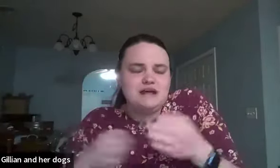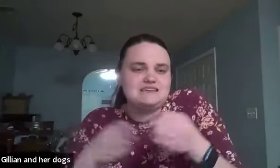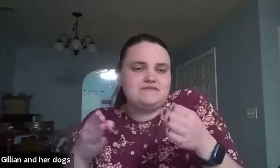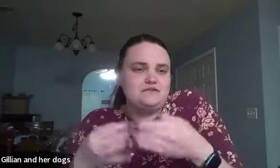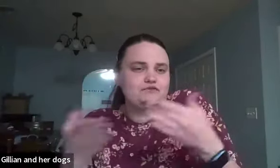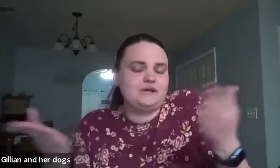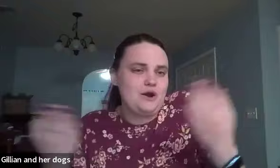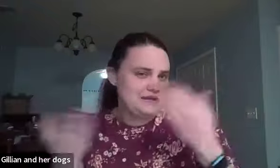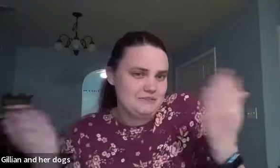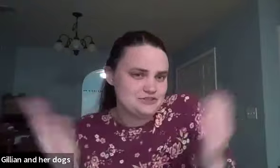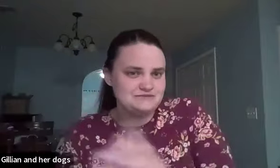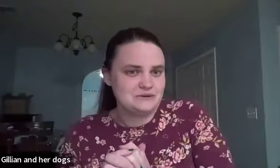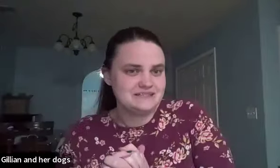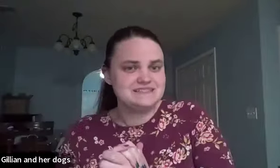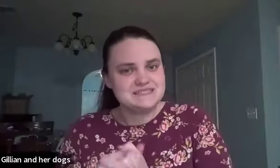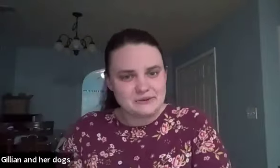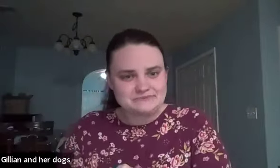you. It has that very free opening motion for it. So,